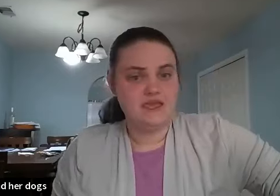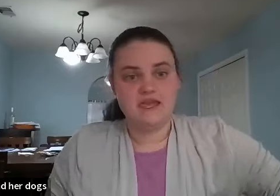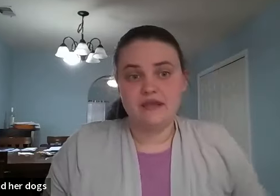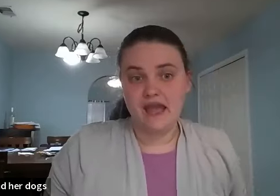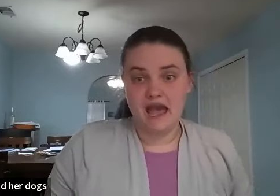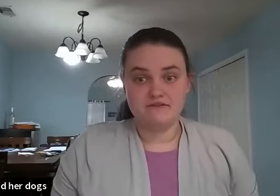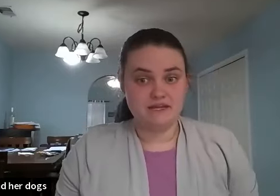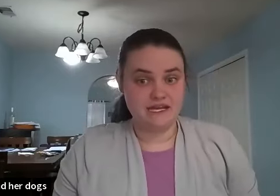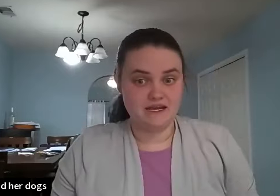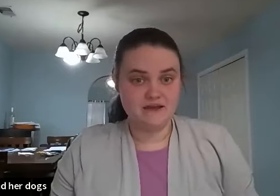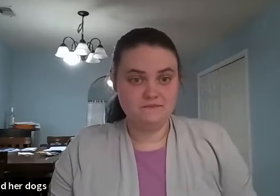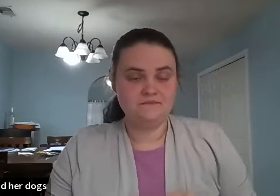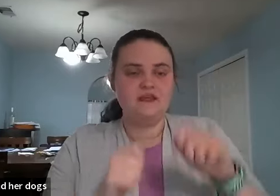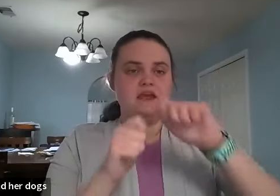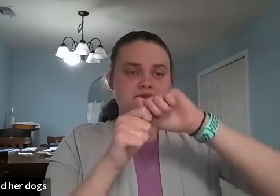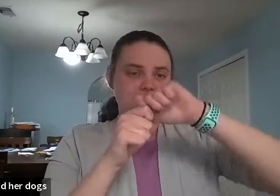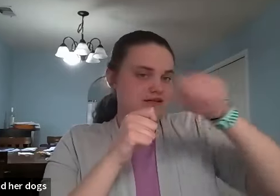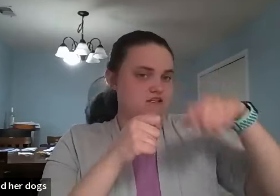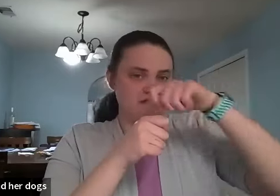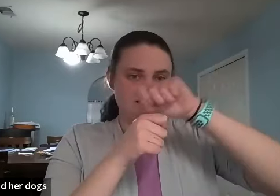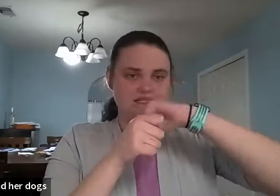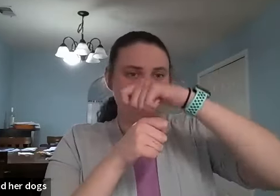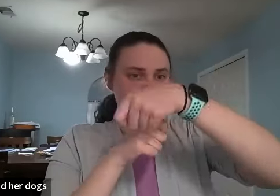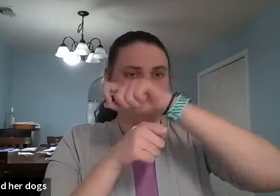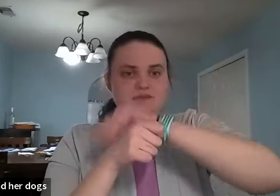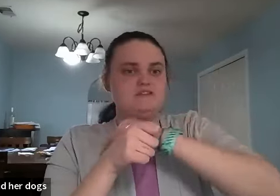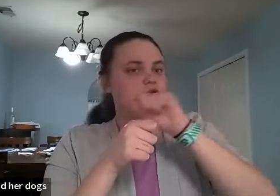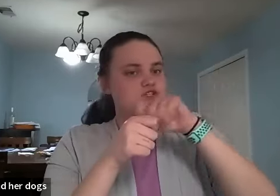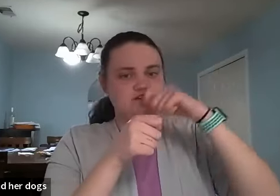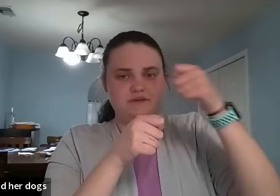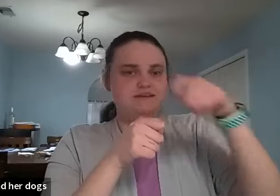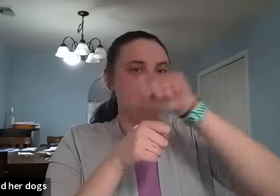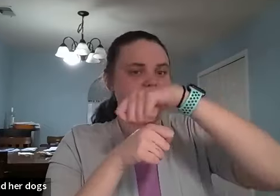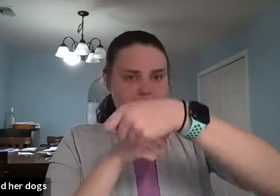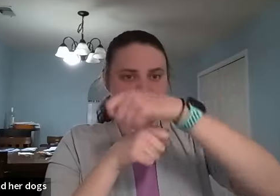Then we have banana. And banana is so easy. It's banana. You make the motion of peeling a banana.